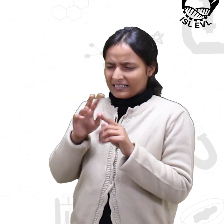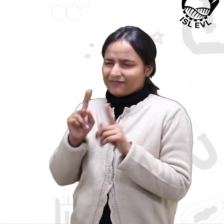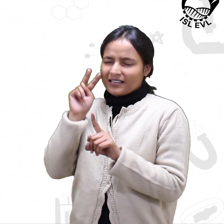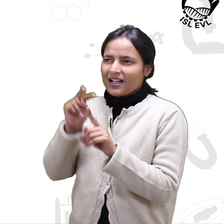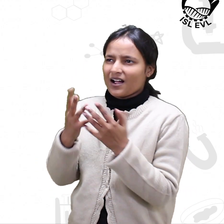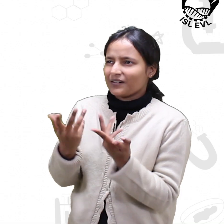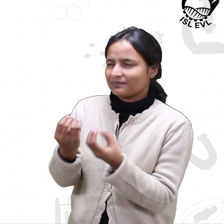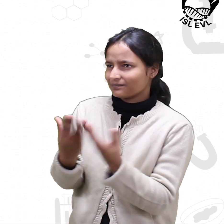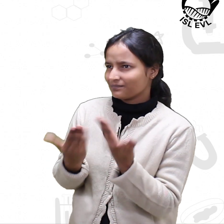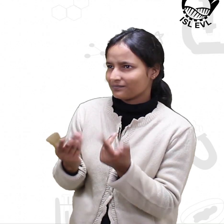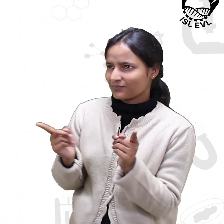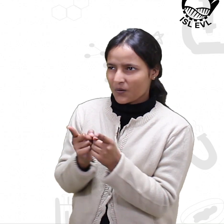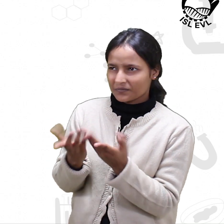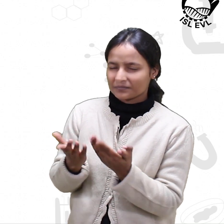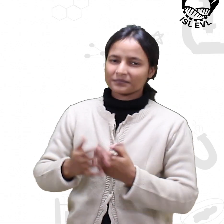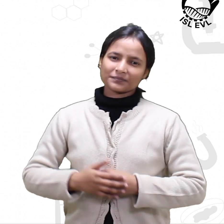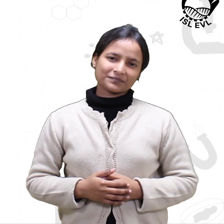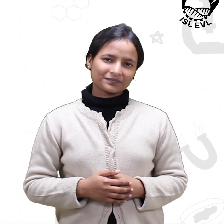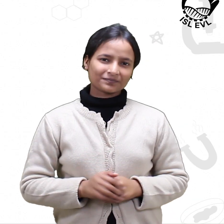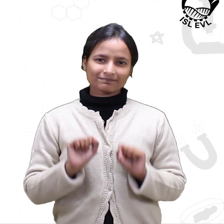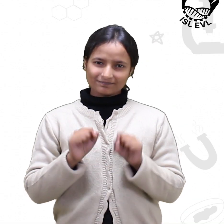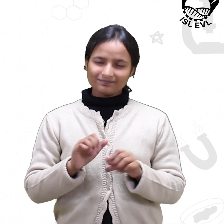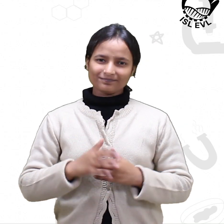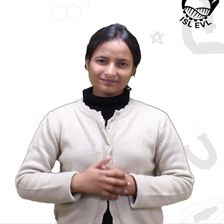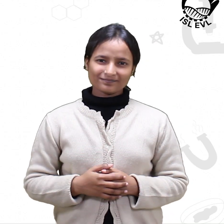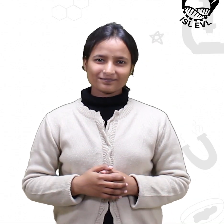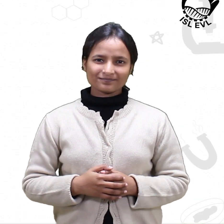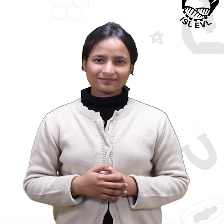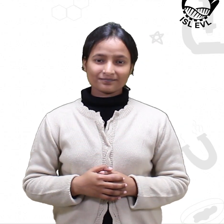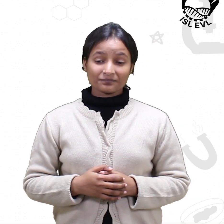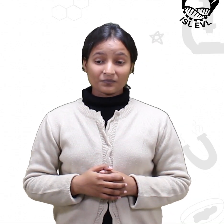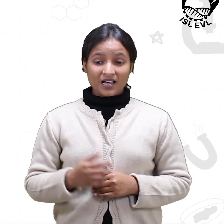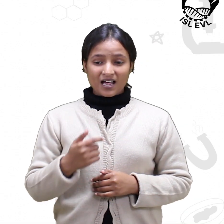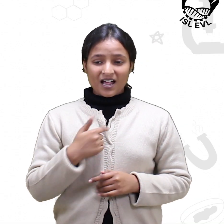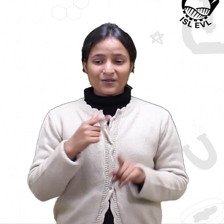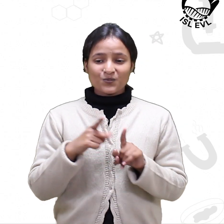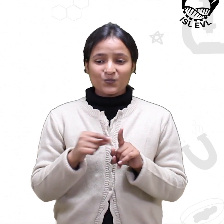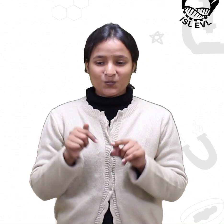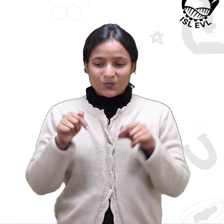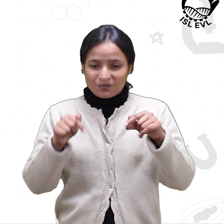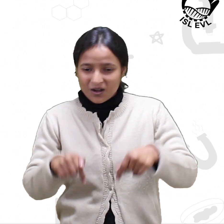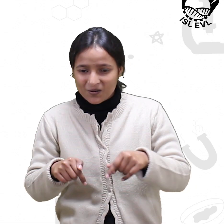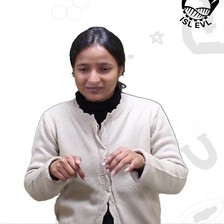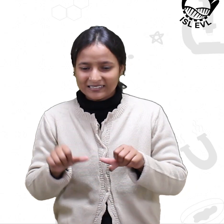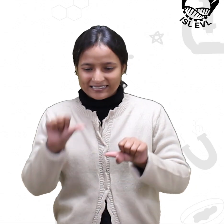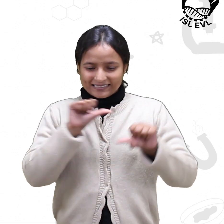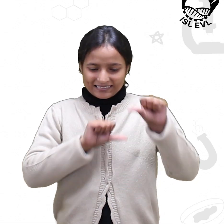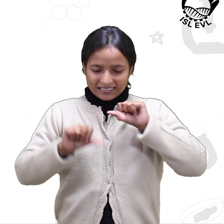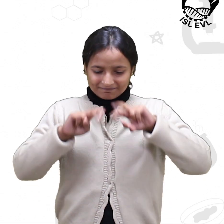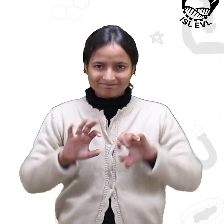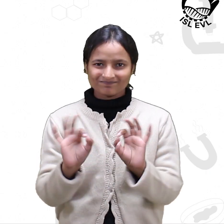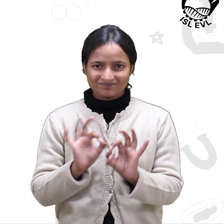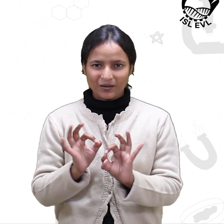studying neuroscience in Drosophila look like. Okay. Right now, it's a lot of non-science that